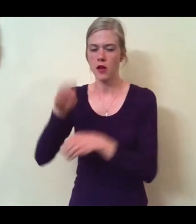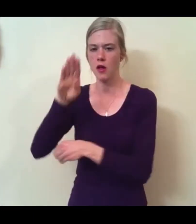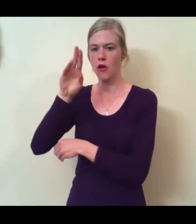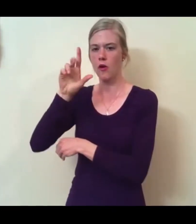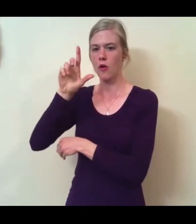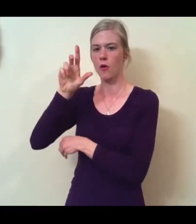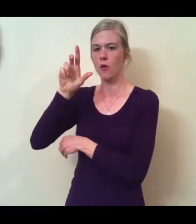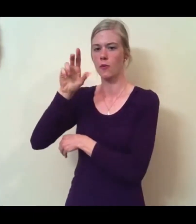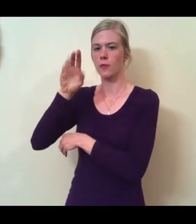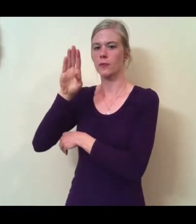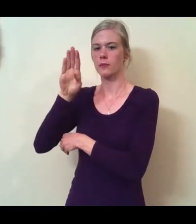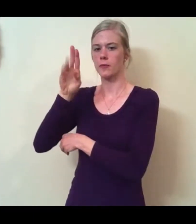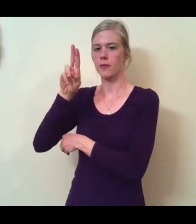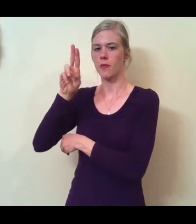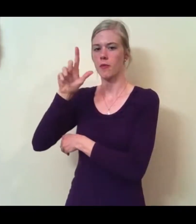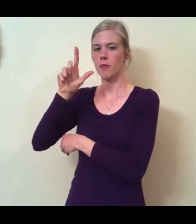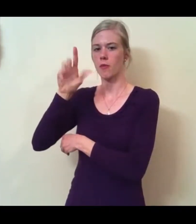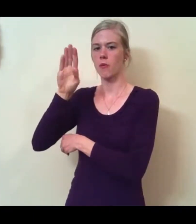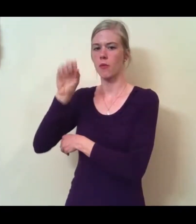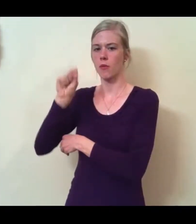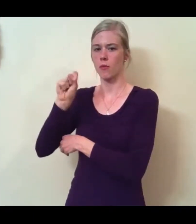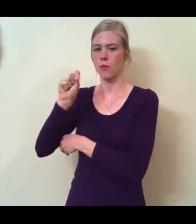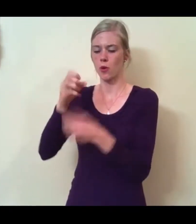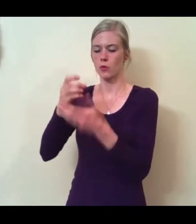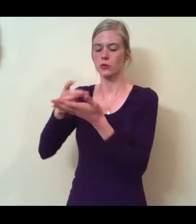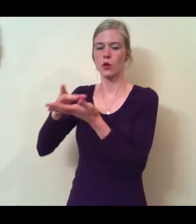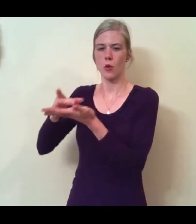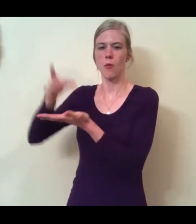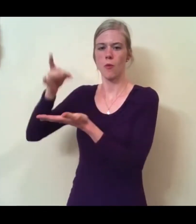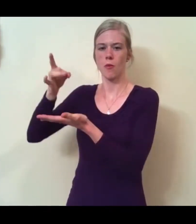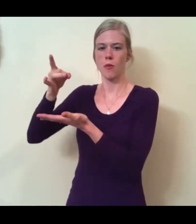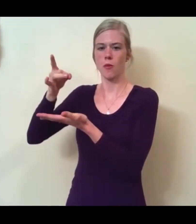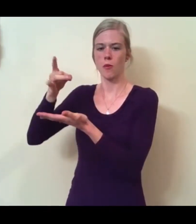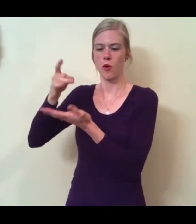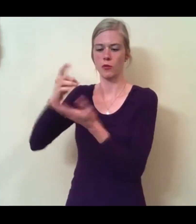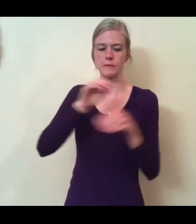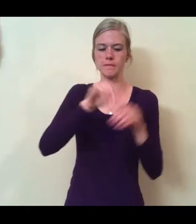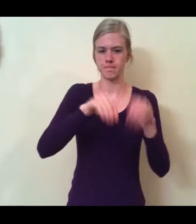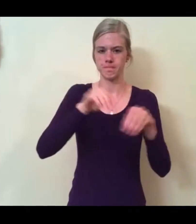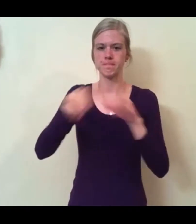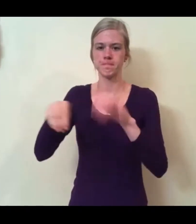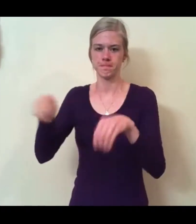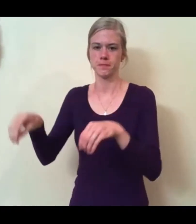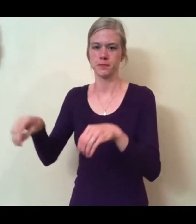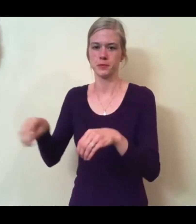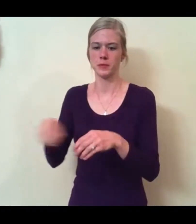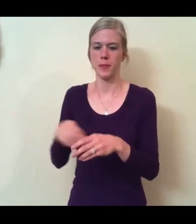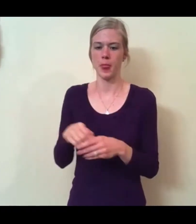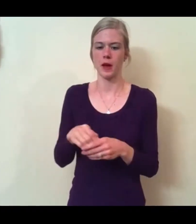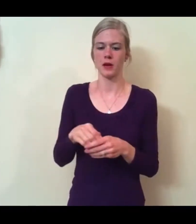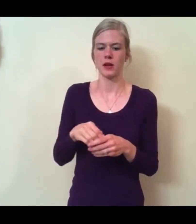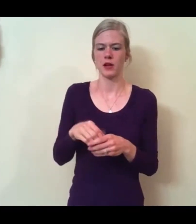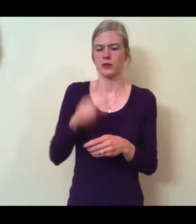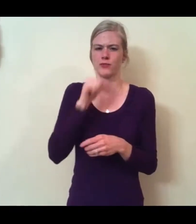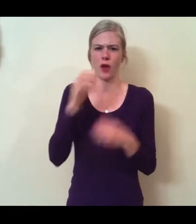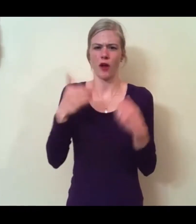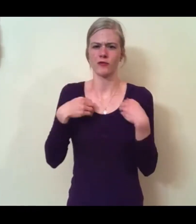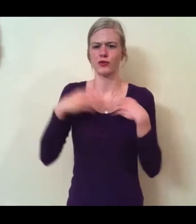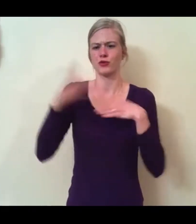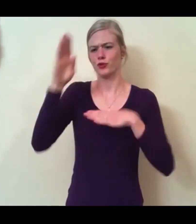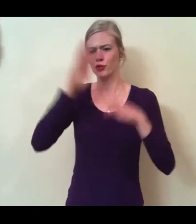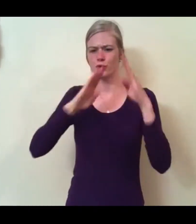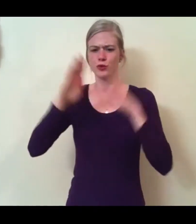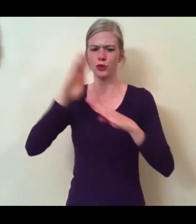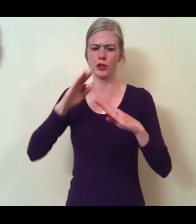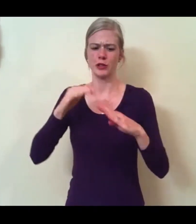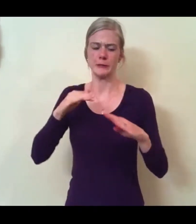worrisome thing that you can do to have a beautiful garden without anxiety. Given a little water and they'll come up almost anywhere